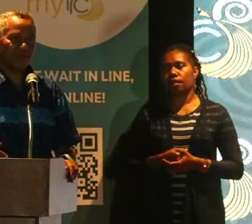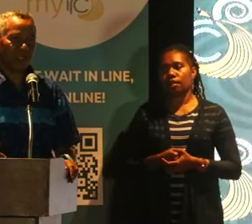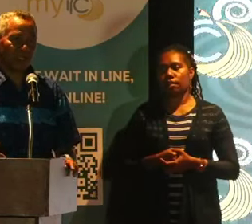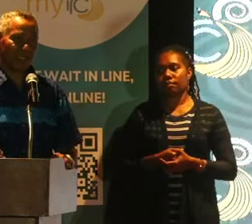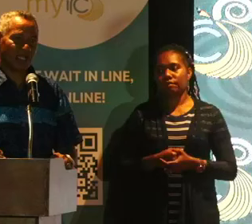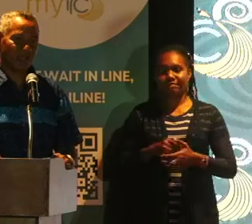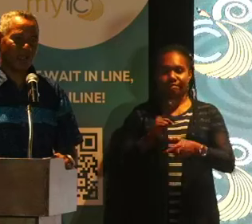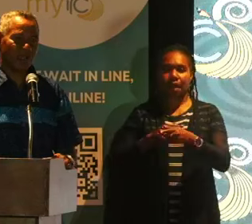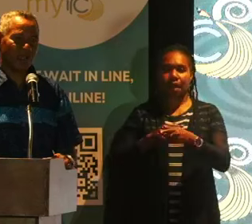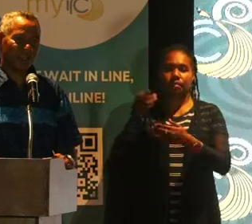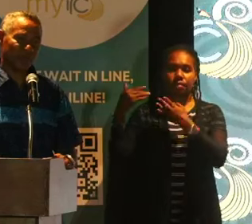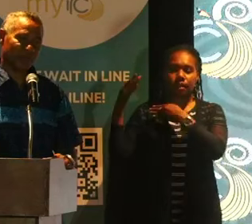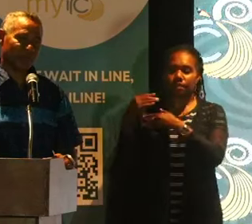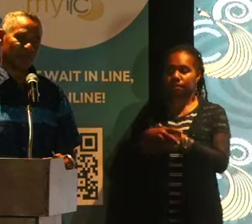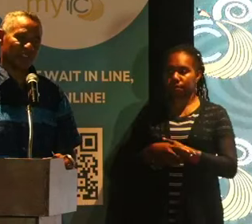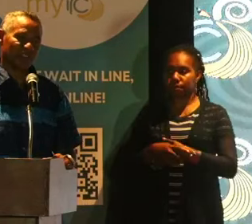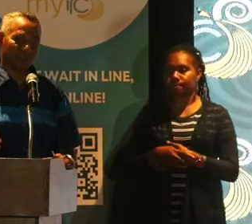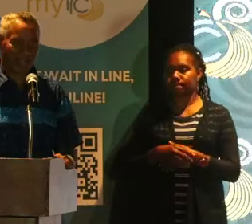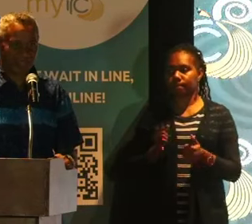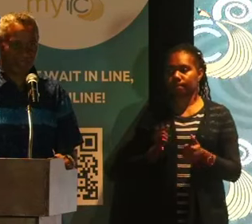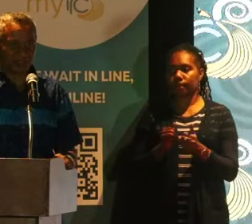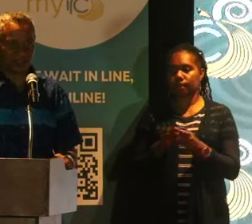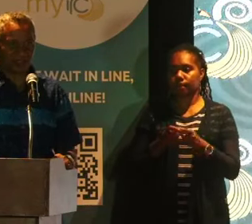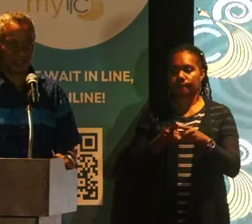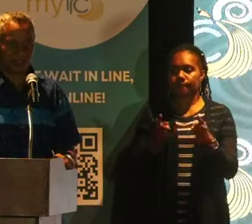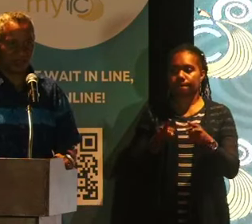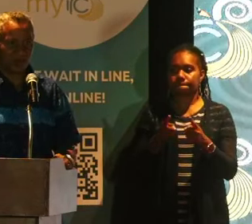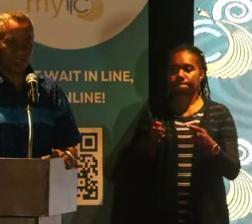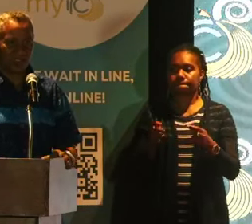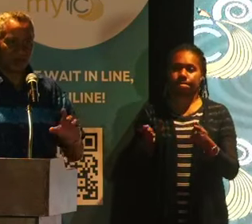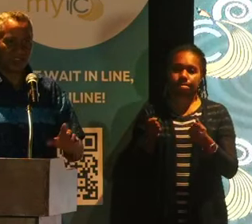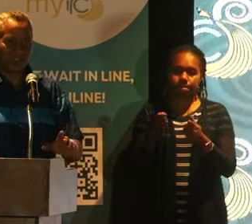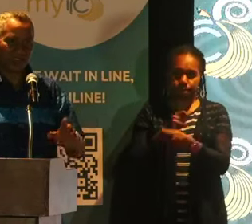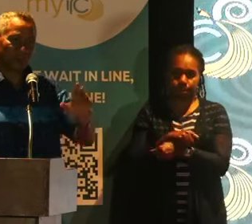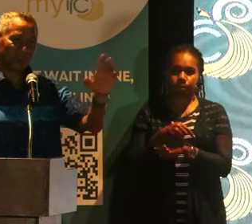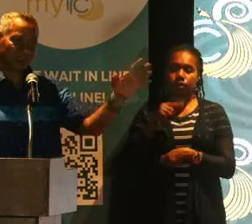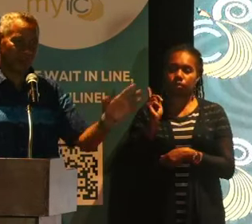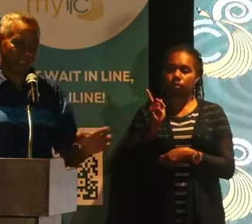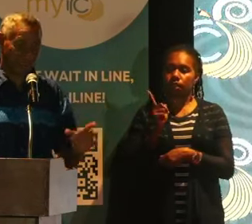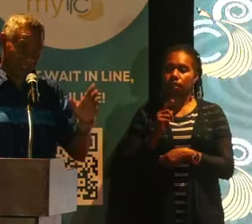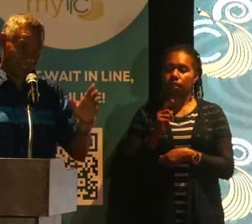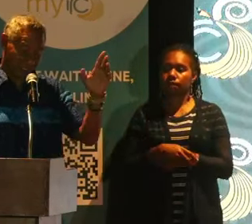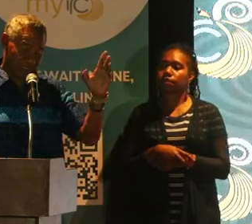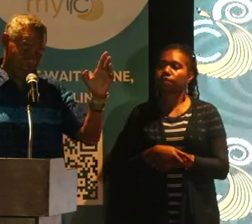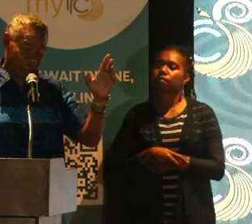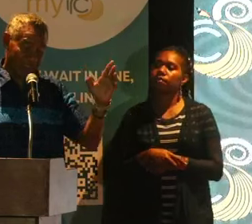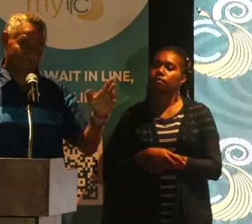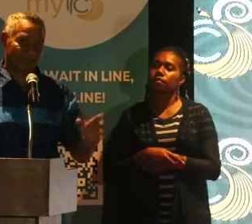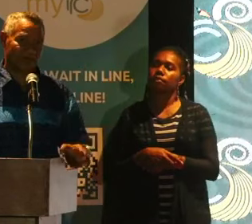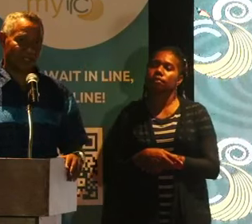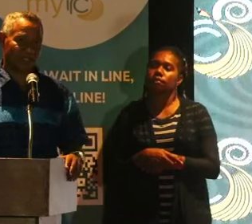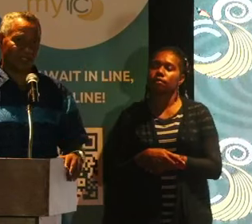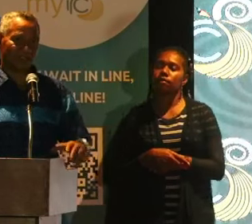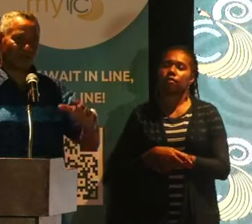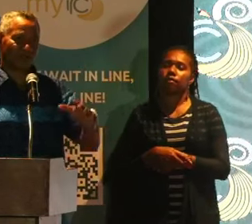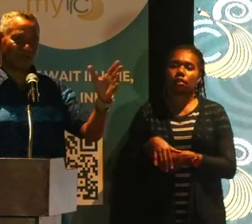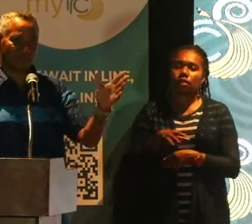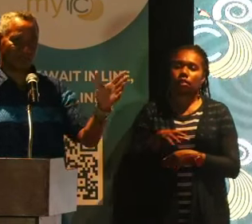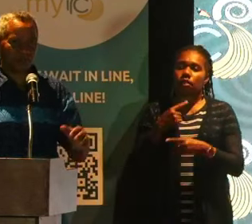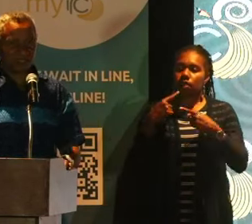all information has been pumped to national archives. All the information is meant to, I said earlier on,